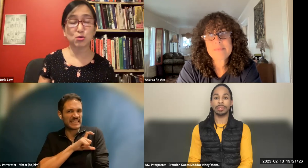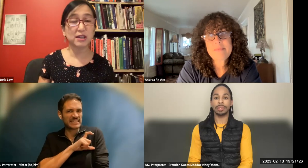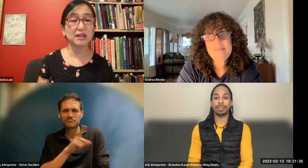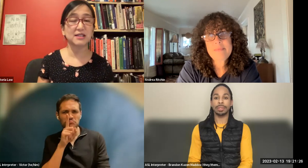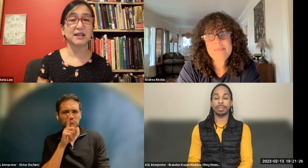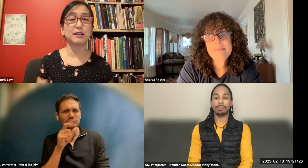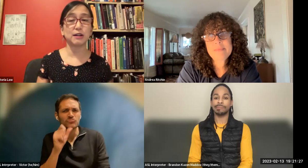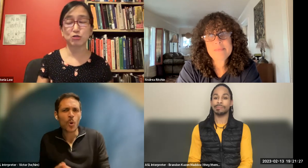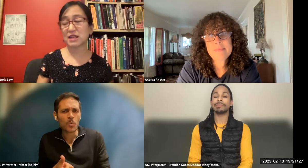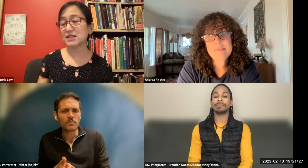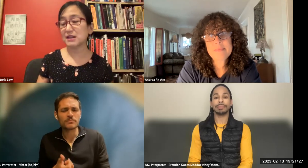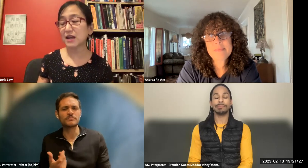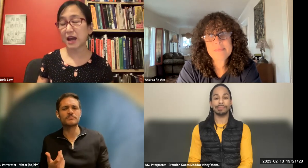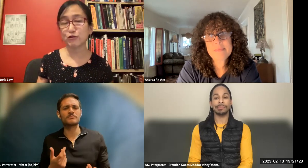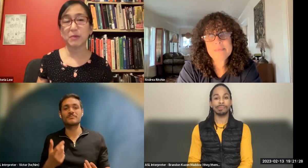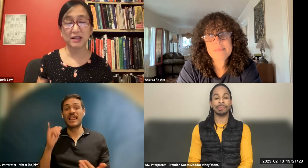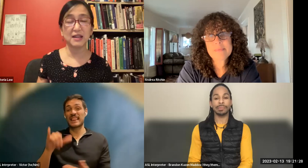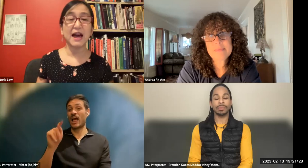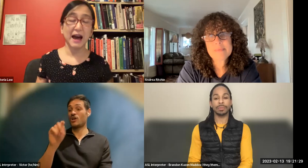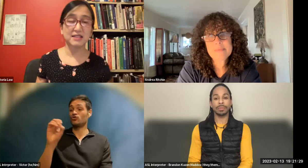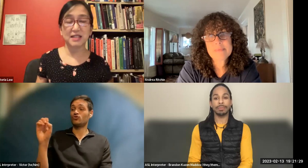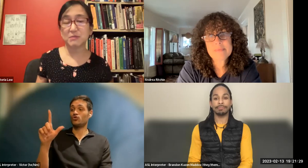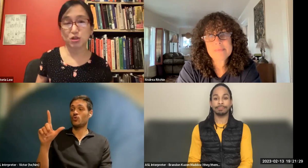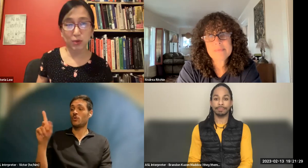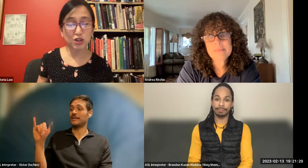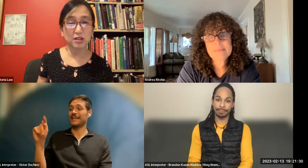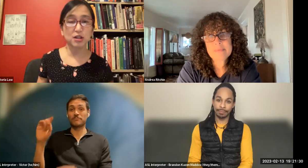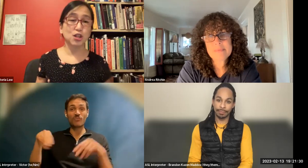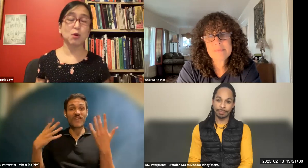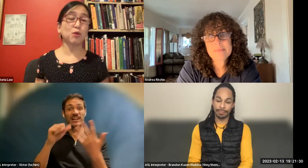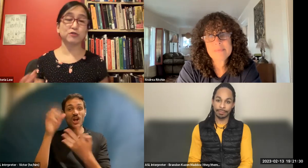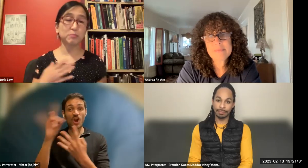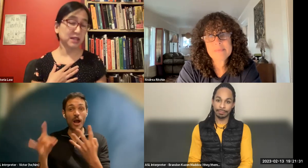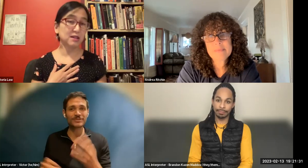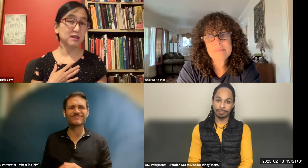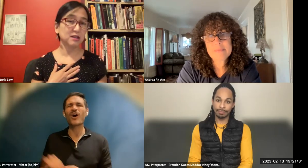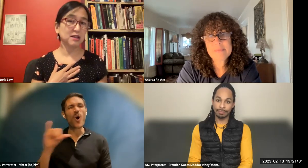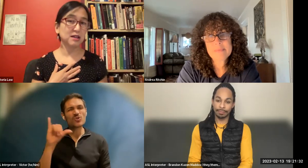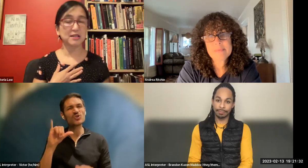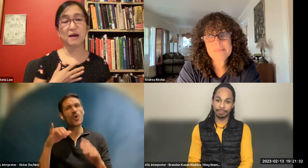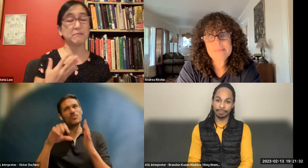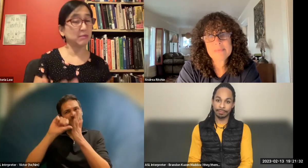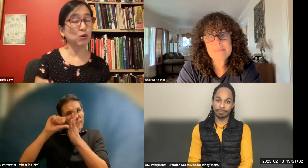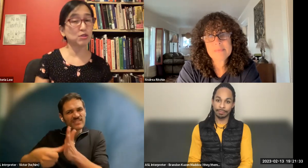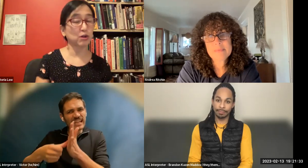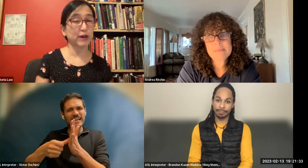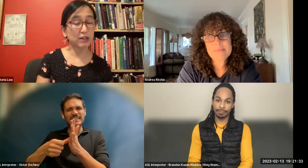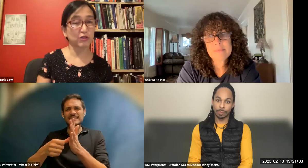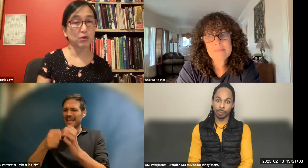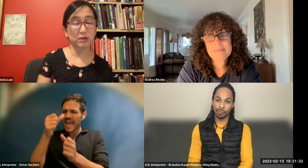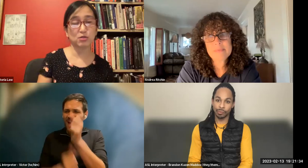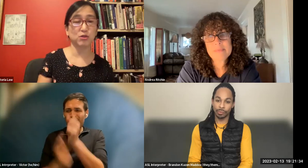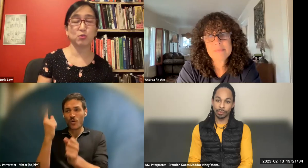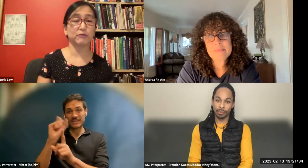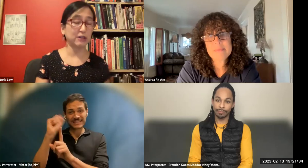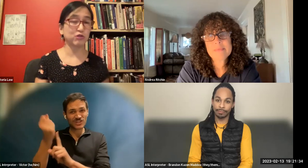things about the toolkit is that it understands that not everybody has the same situation. So what works for me is not maybe going to work for